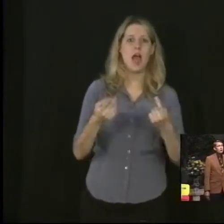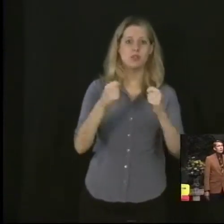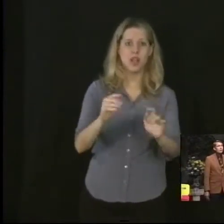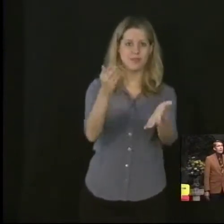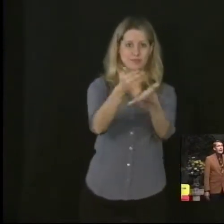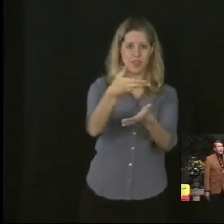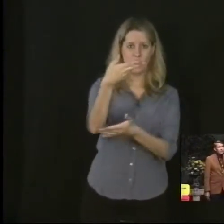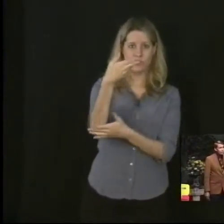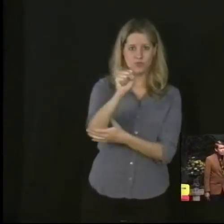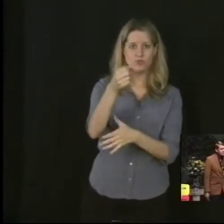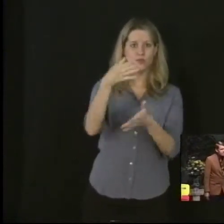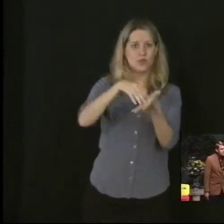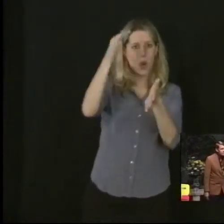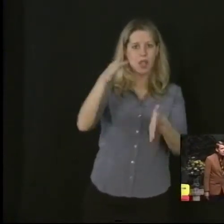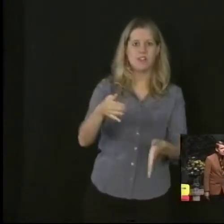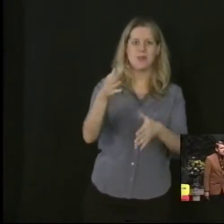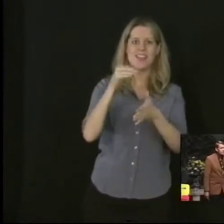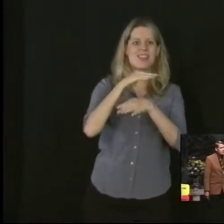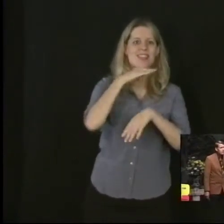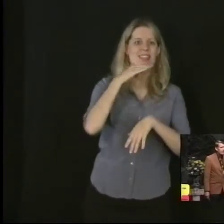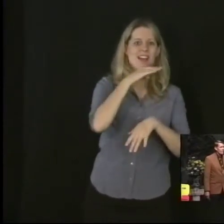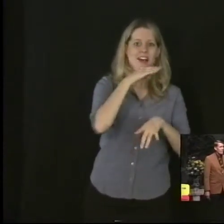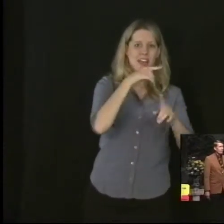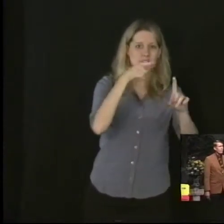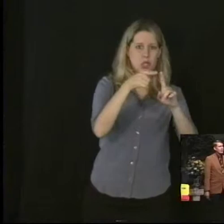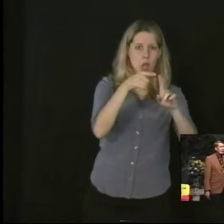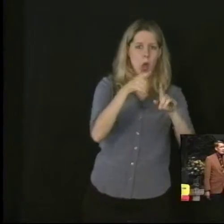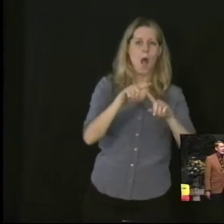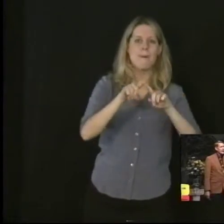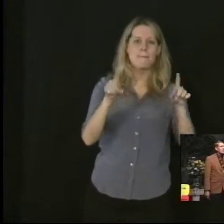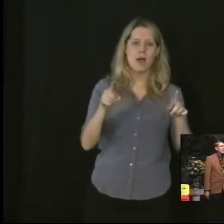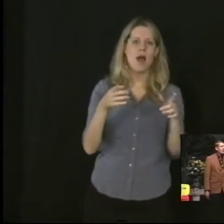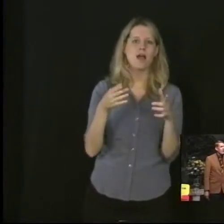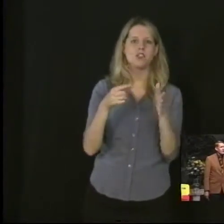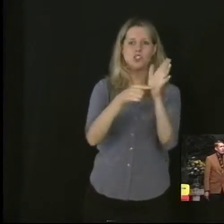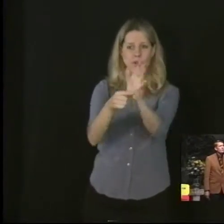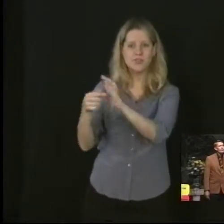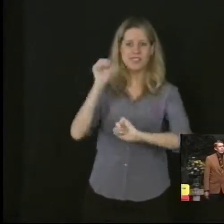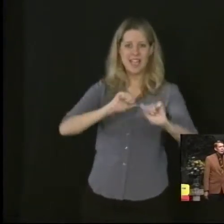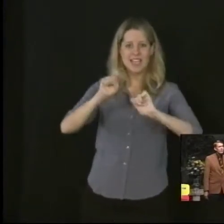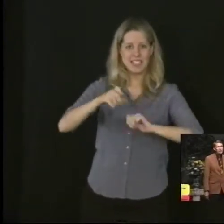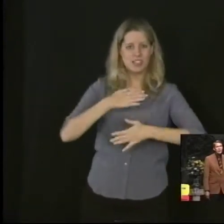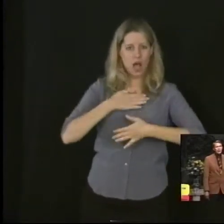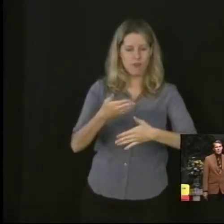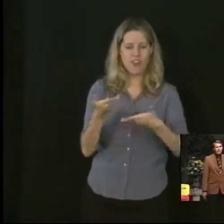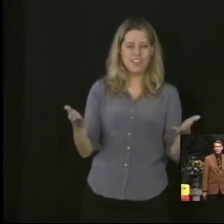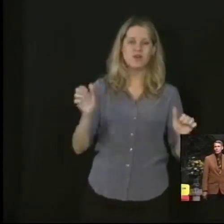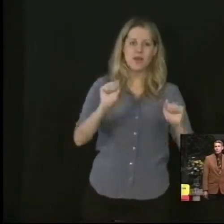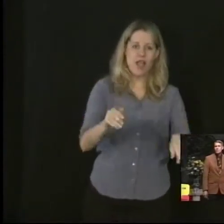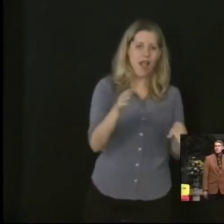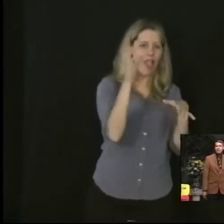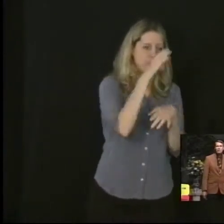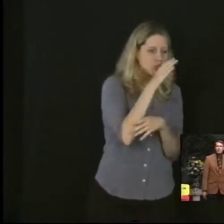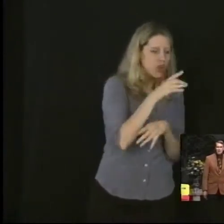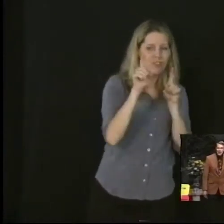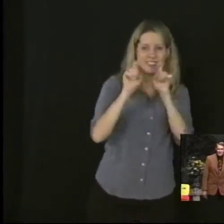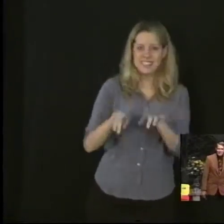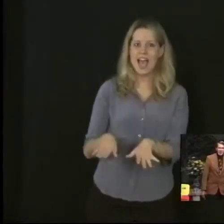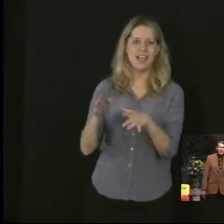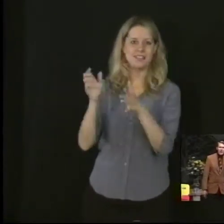to prevent students from being lied to. But man, show us what does science have to offer? Things that we can observe and test and demonstrate. Evolution is not